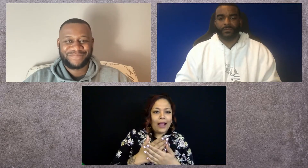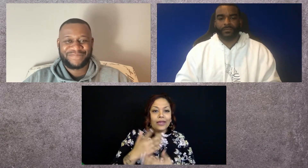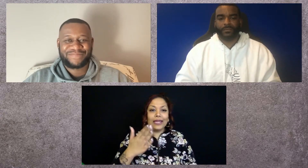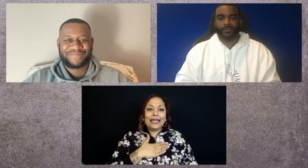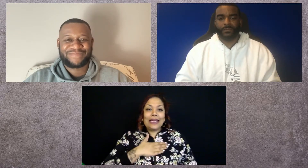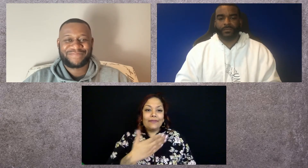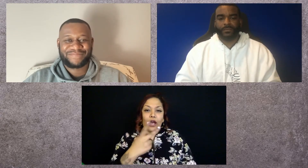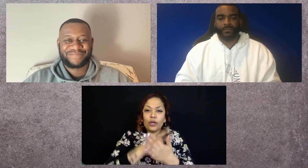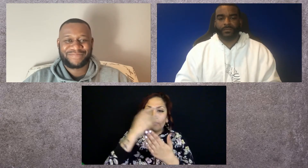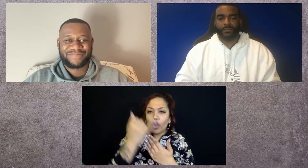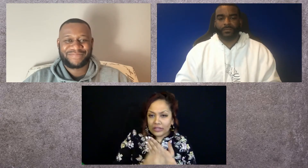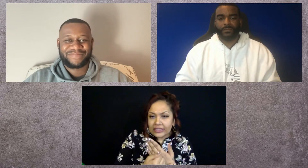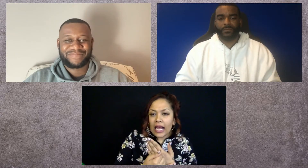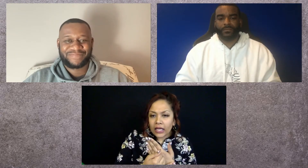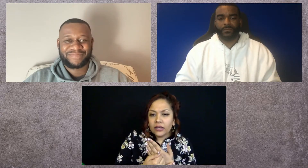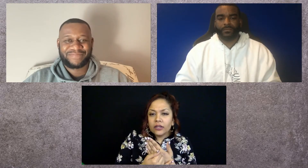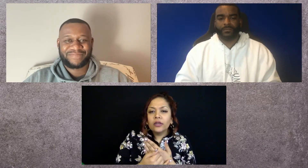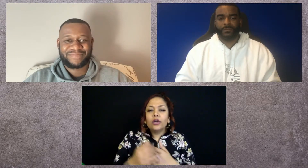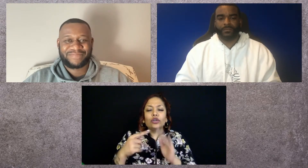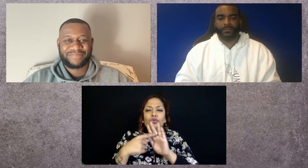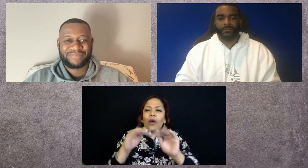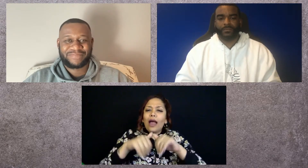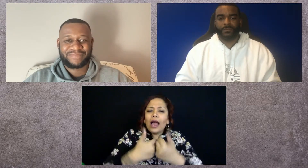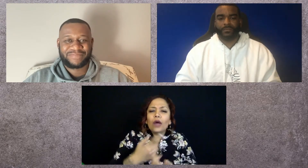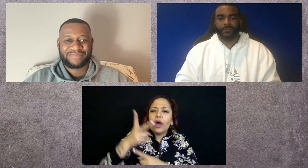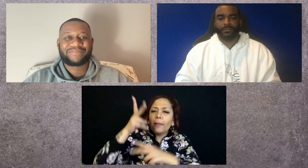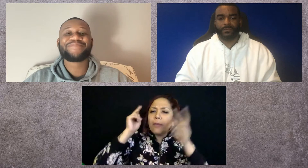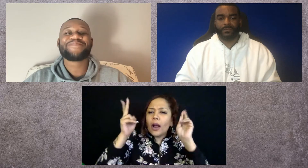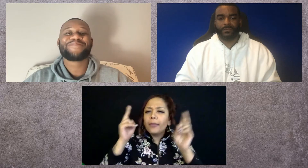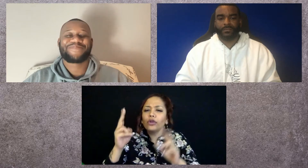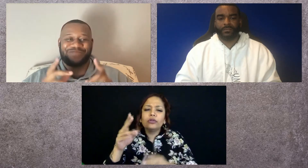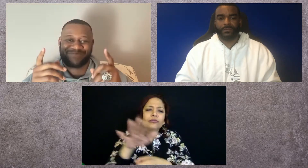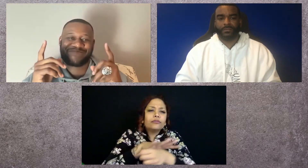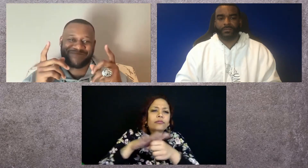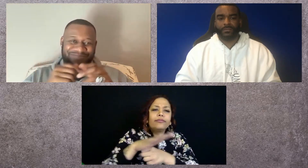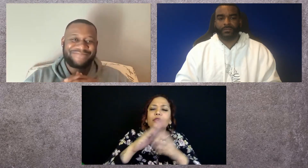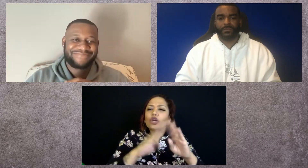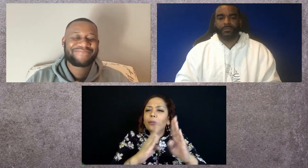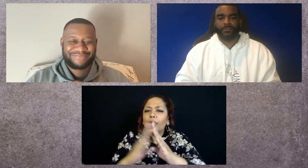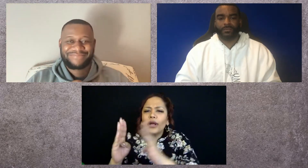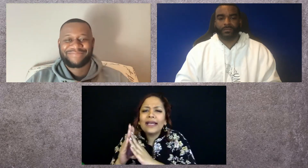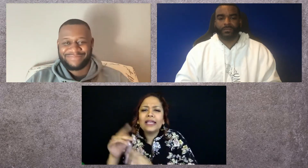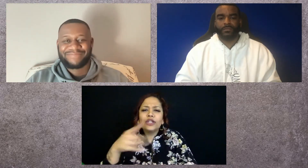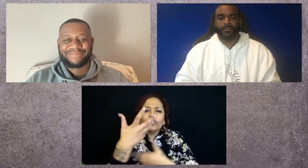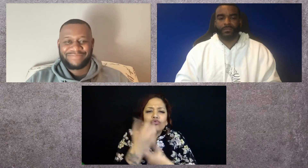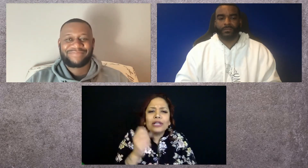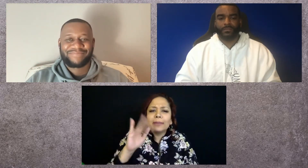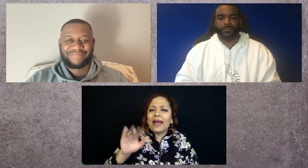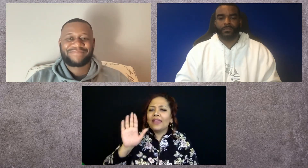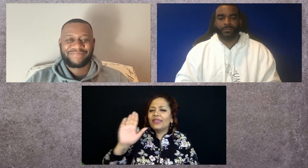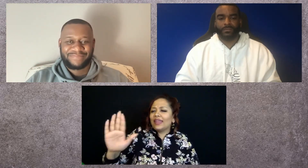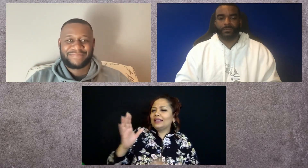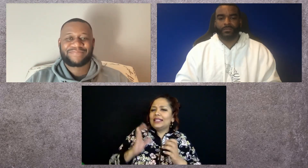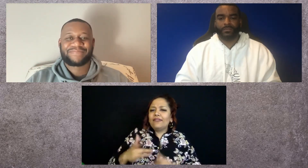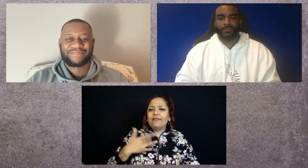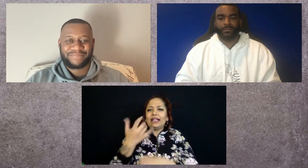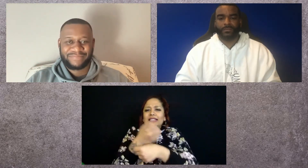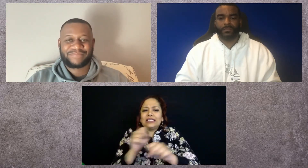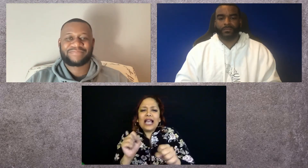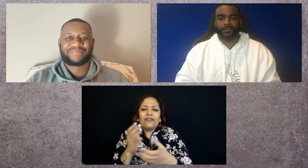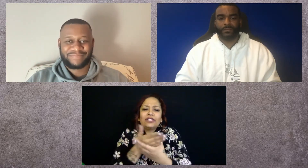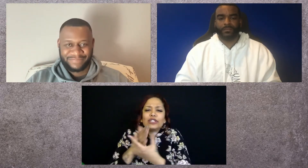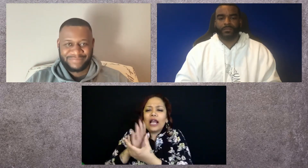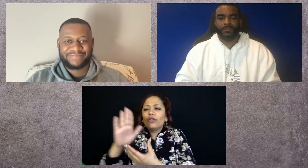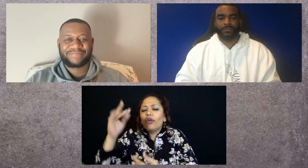I don't know if you heard the story at the beginning of the show about barbers in communities of